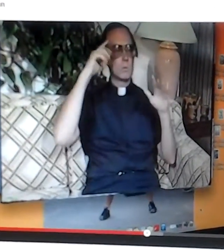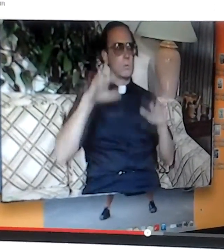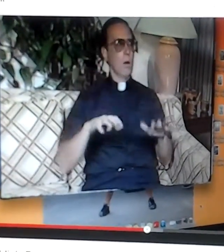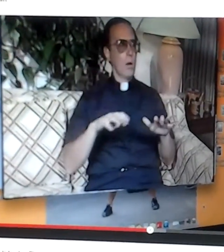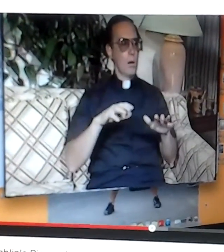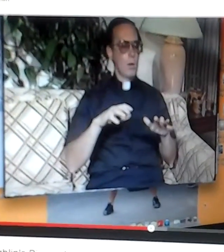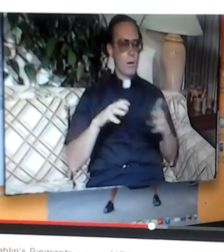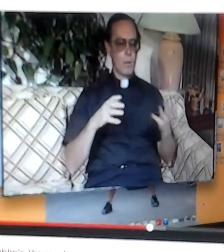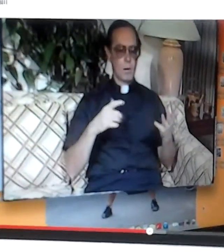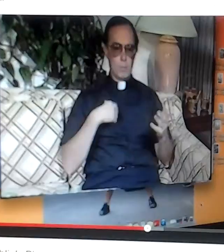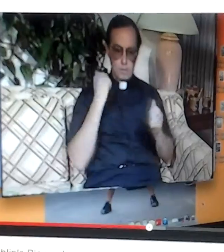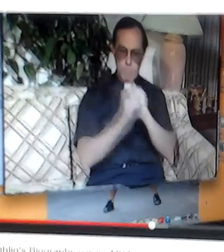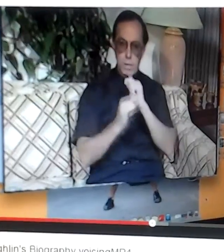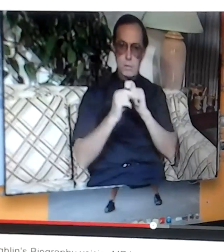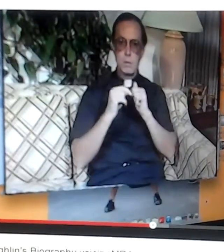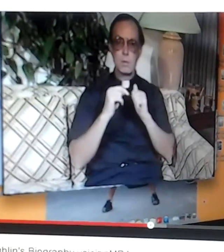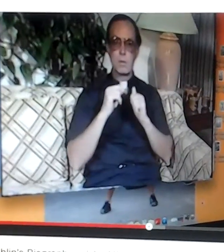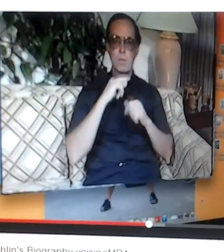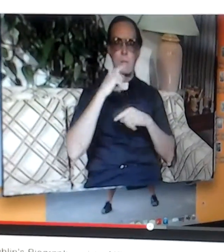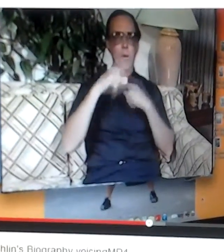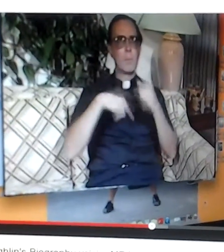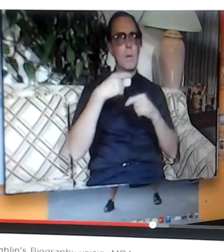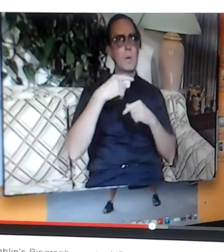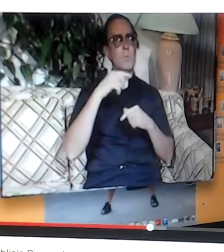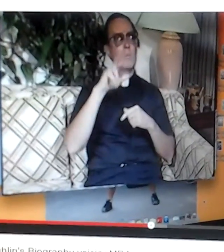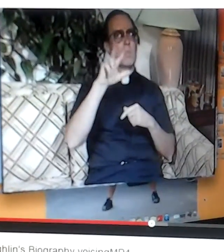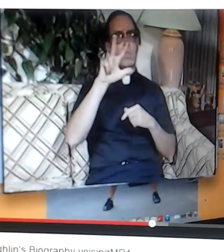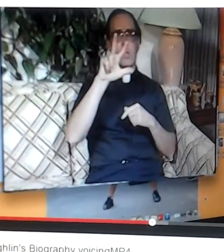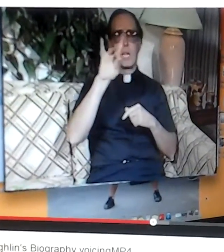So after I graduated, I graduated and passed.